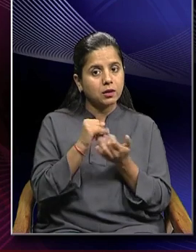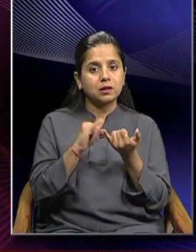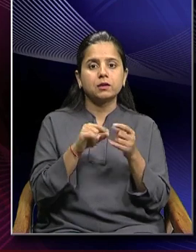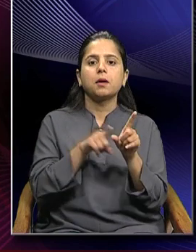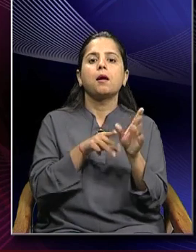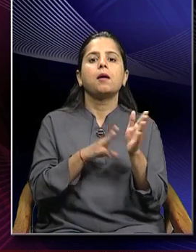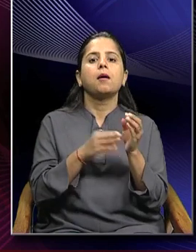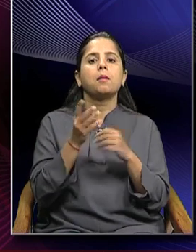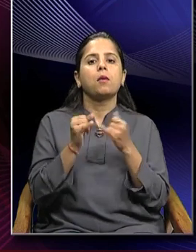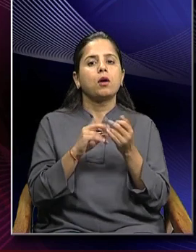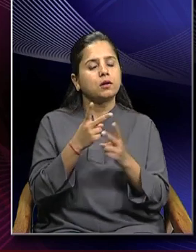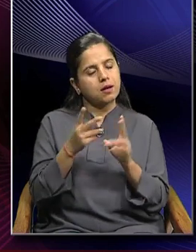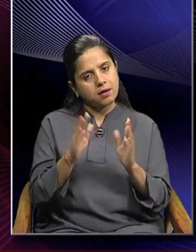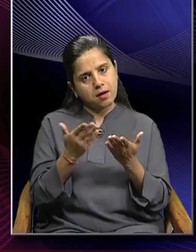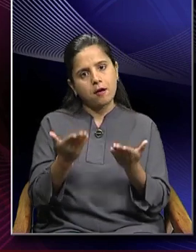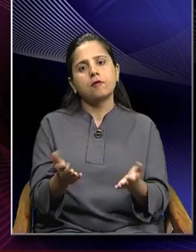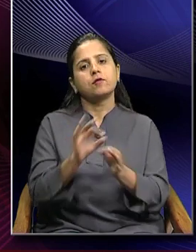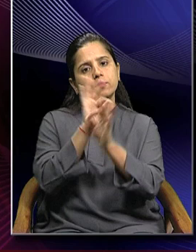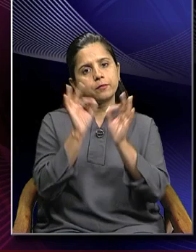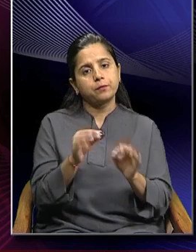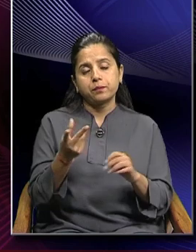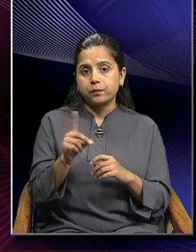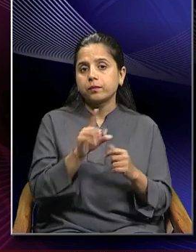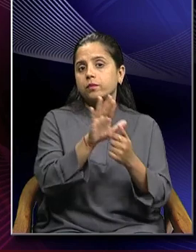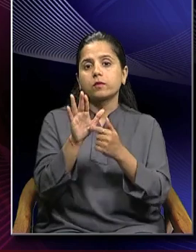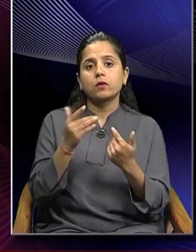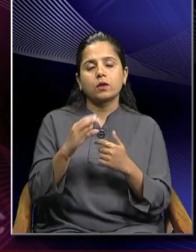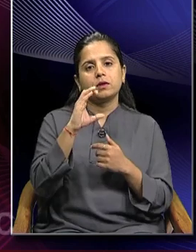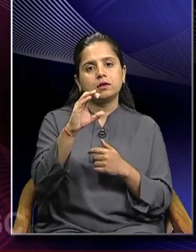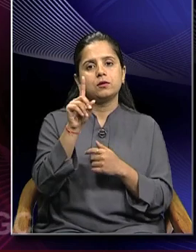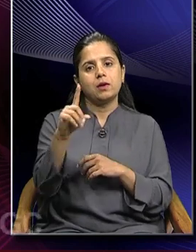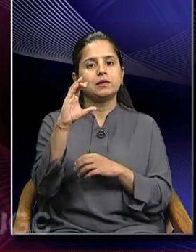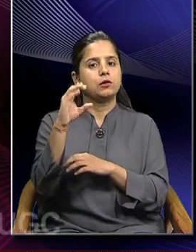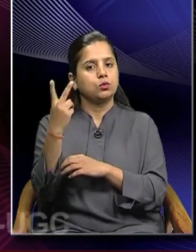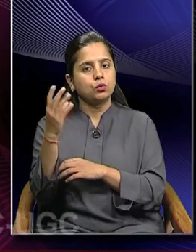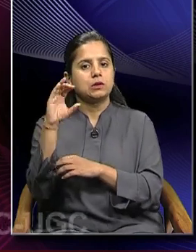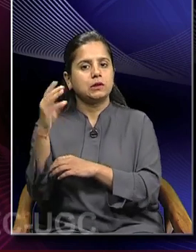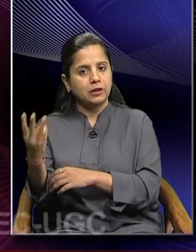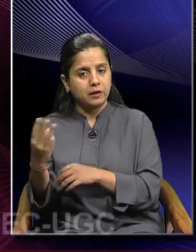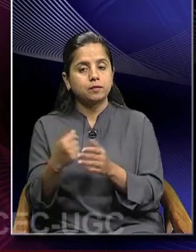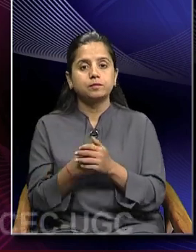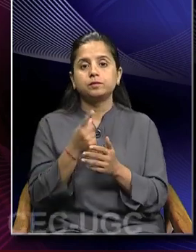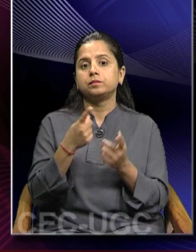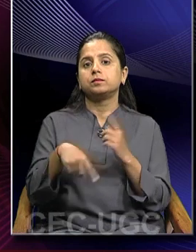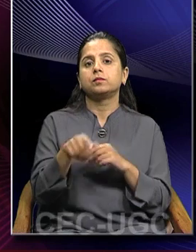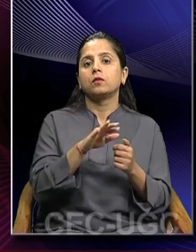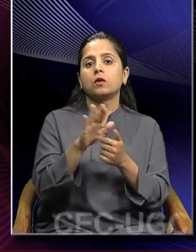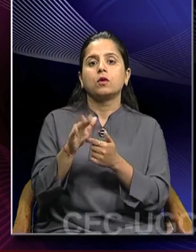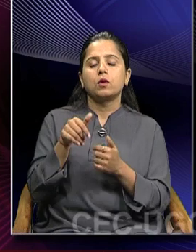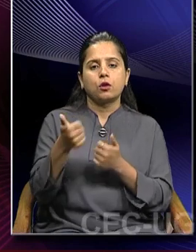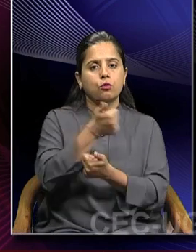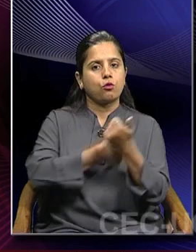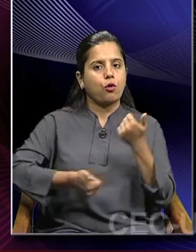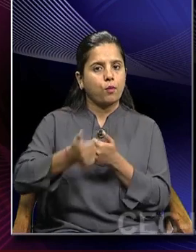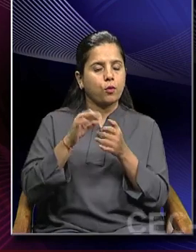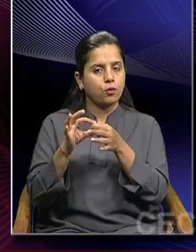there, connectivity is there. So again it is represented by C1, C2 and C3, which is being represented by